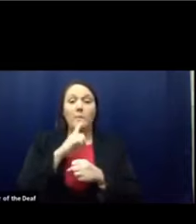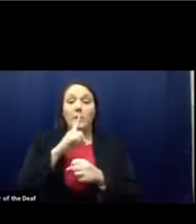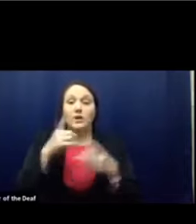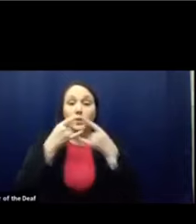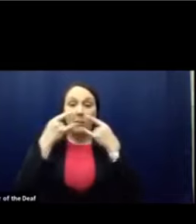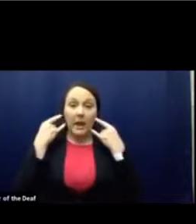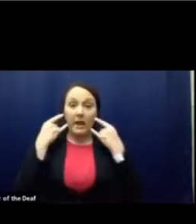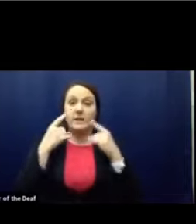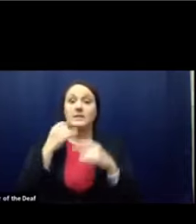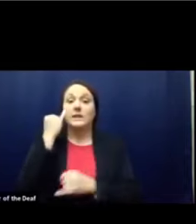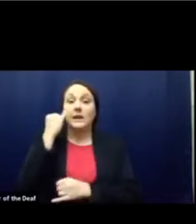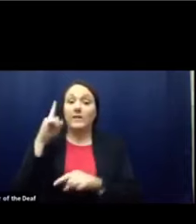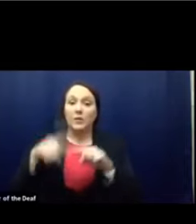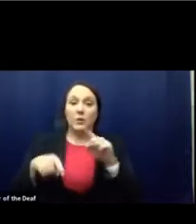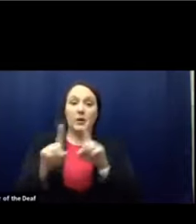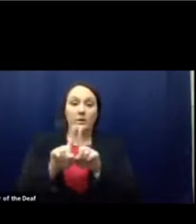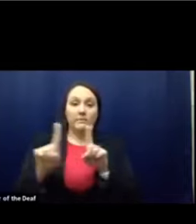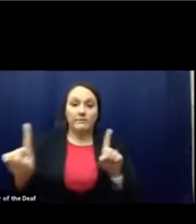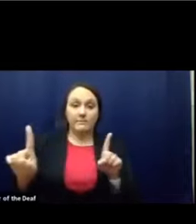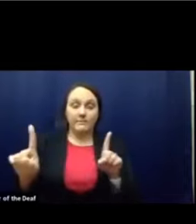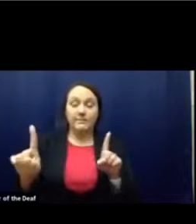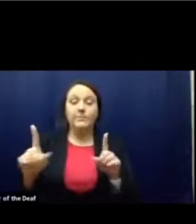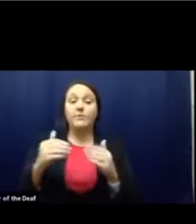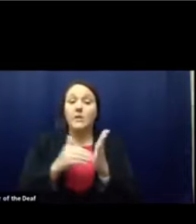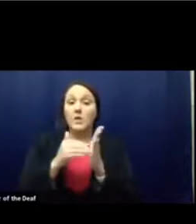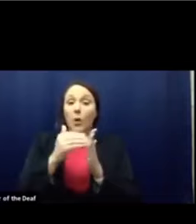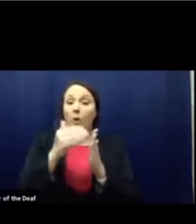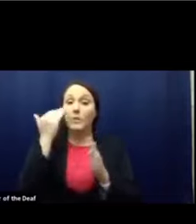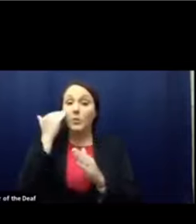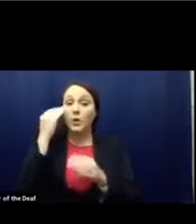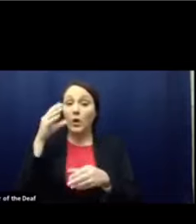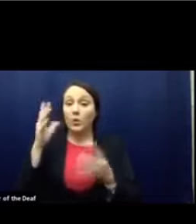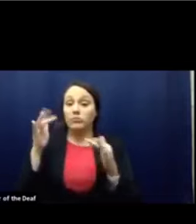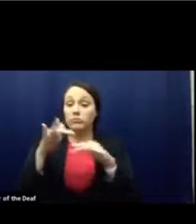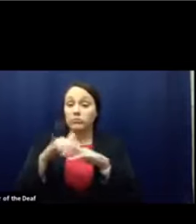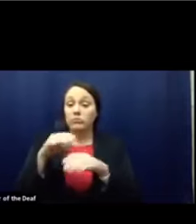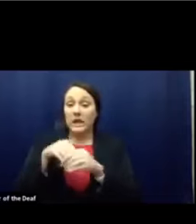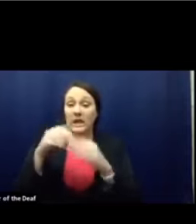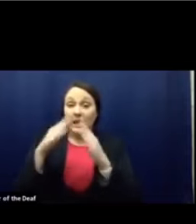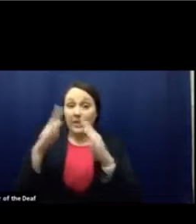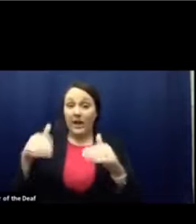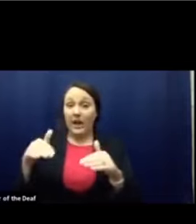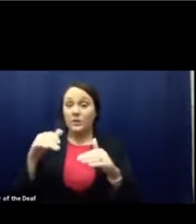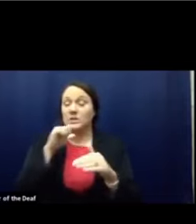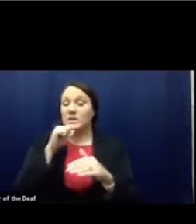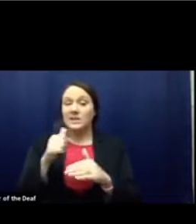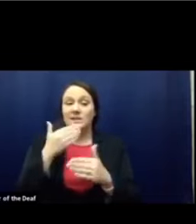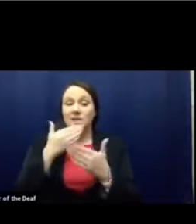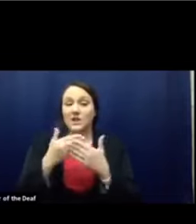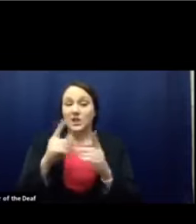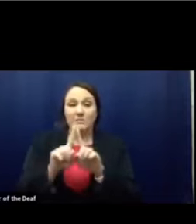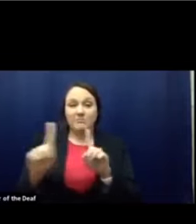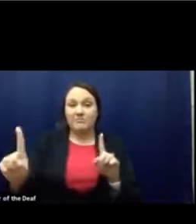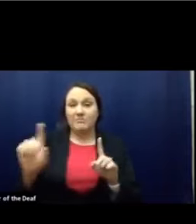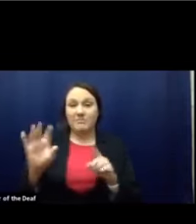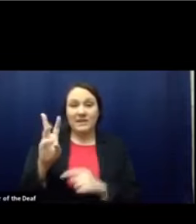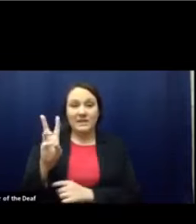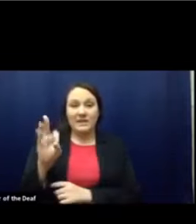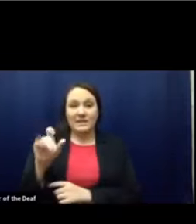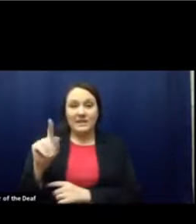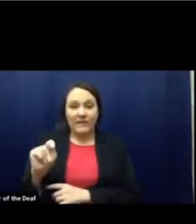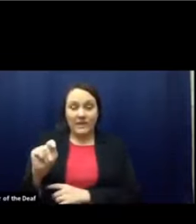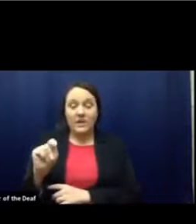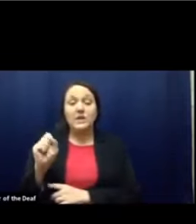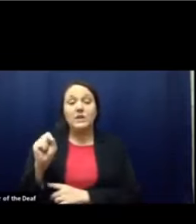be maintained. Oftentimes, we know that gatherings in a house don't lend themselves to a distance of 6 feet apart, so